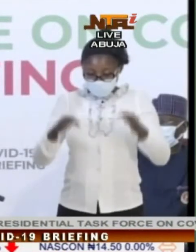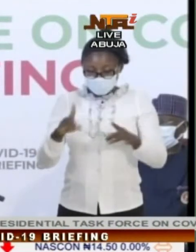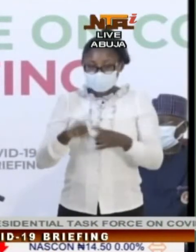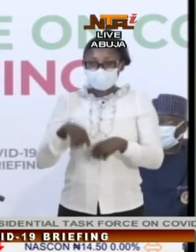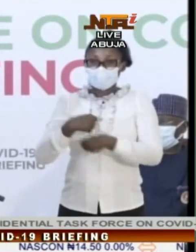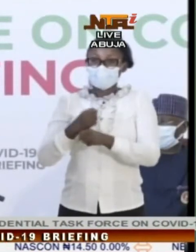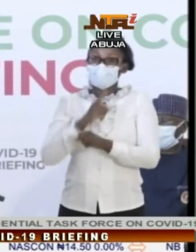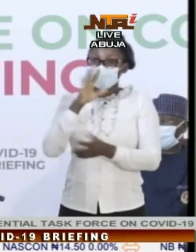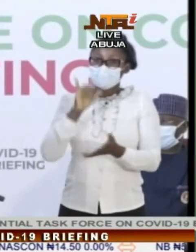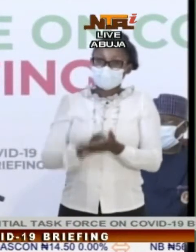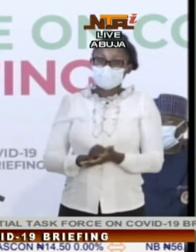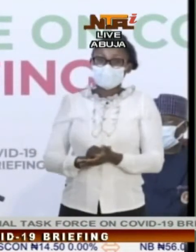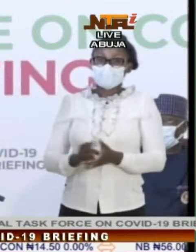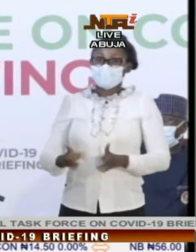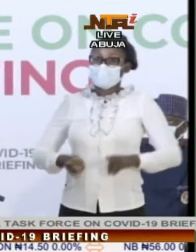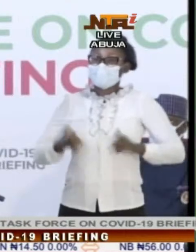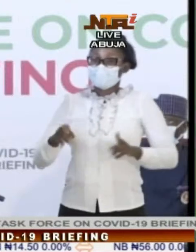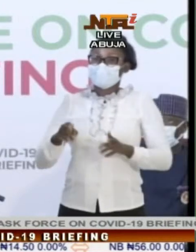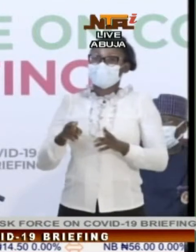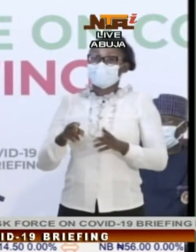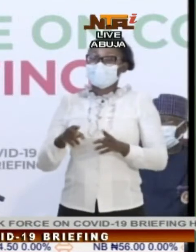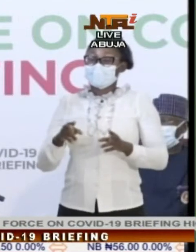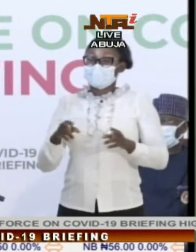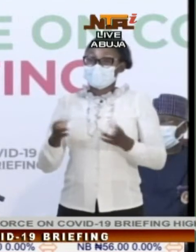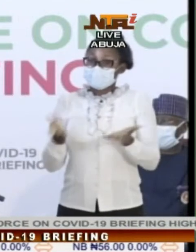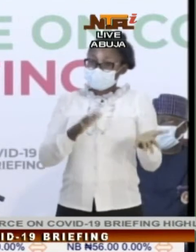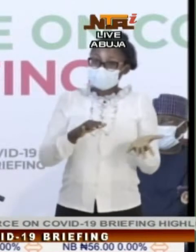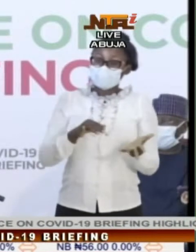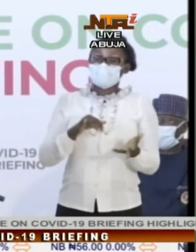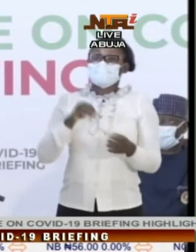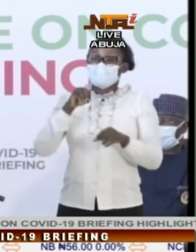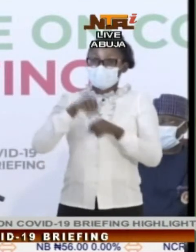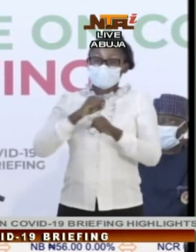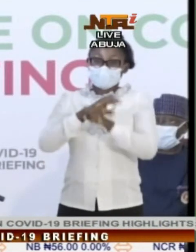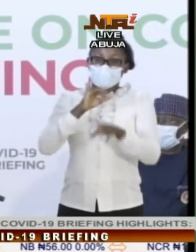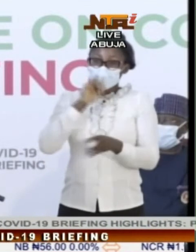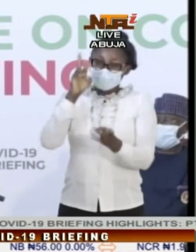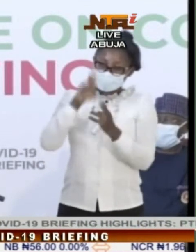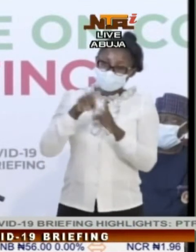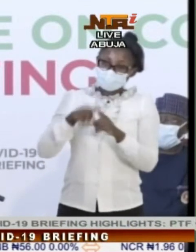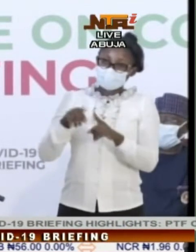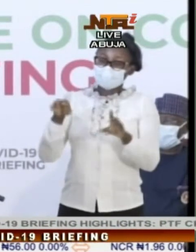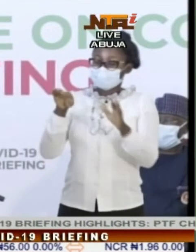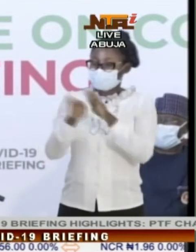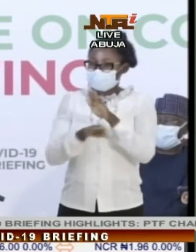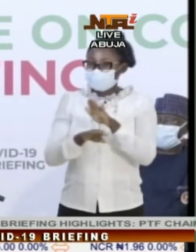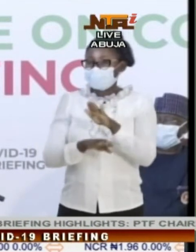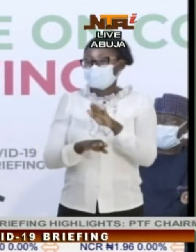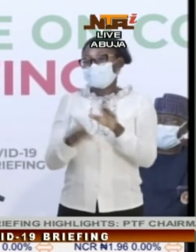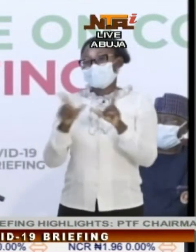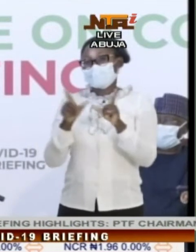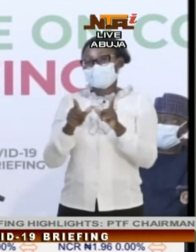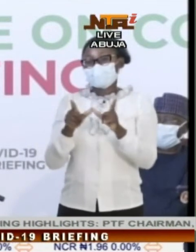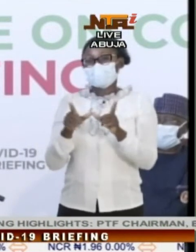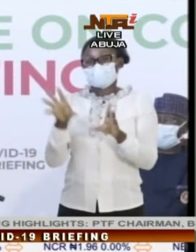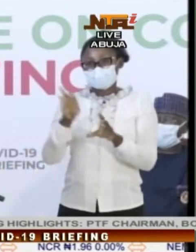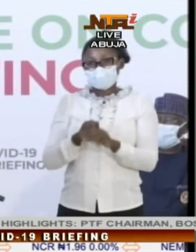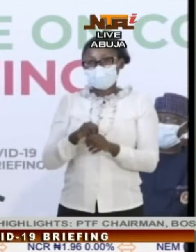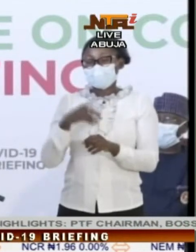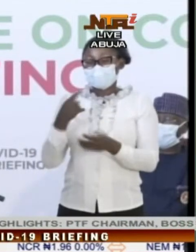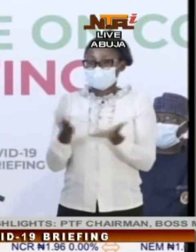morbidity due to COVID-19 is reduced to the barest minimum, while improving on the fatality rate.